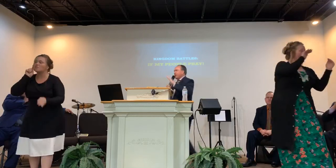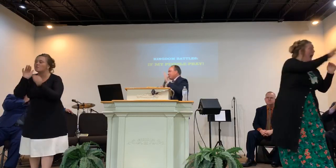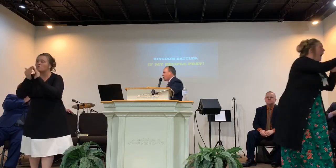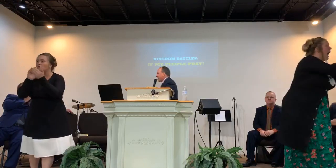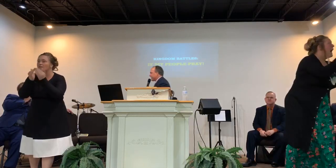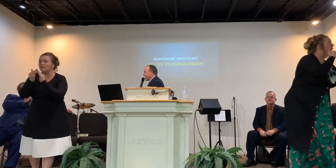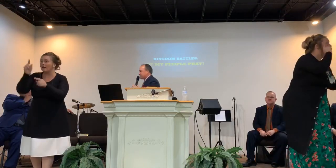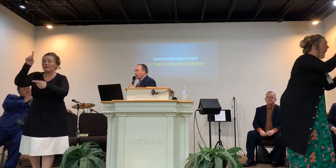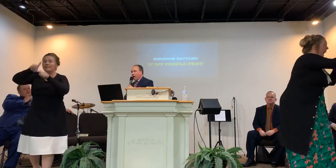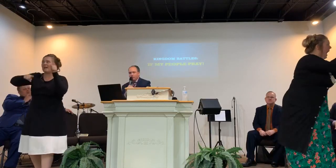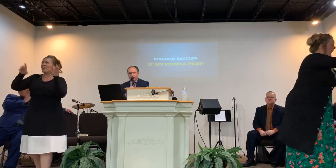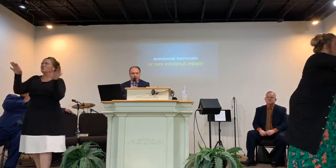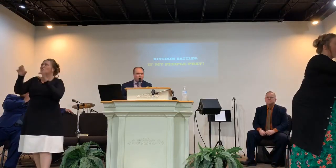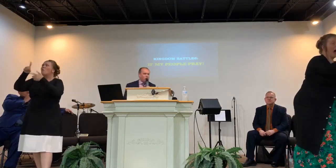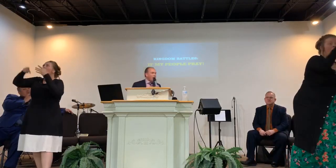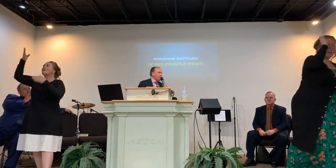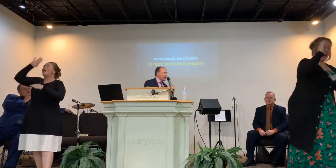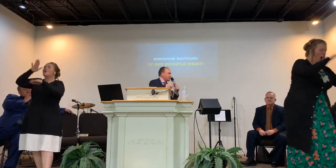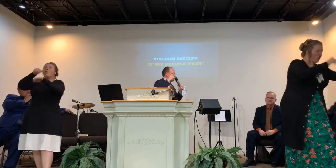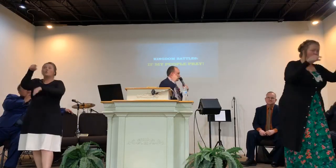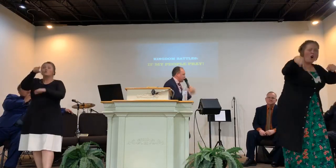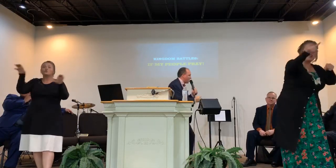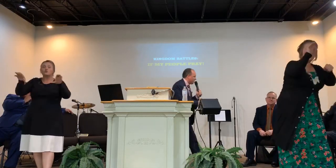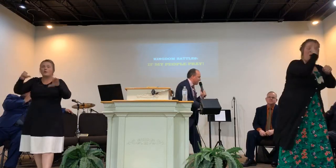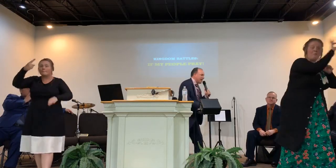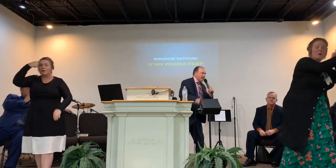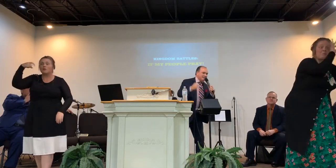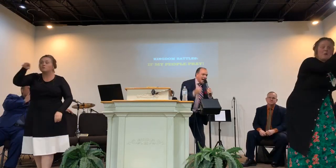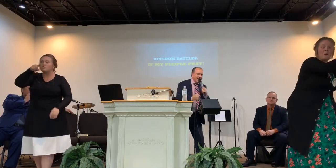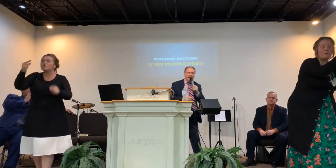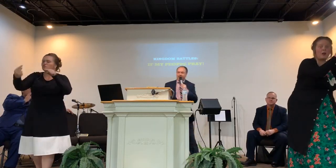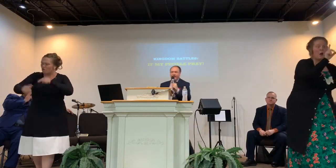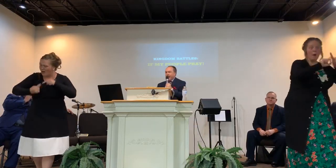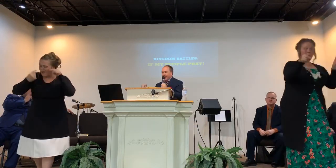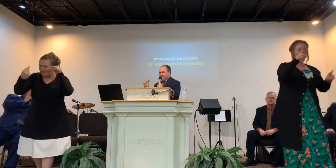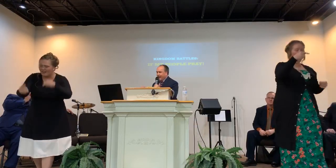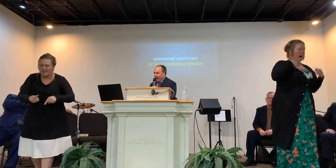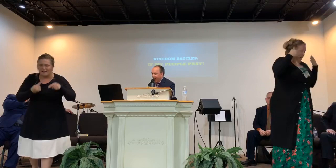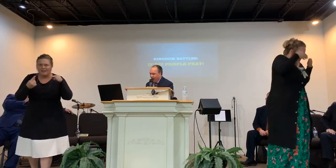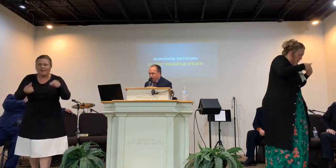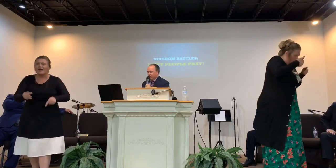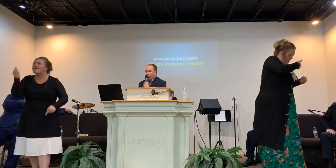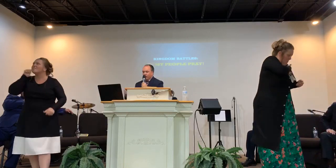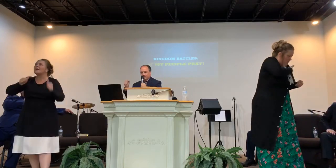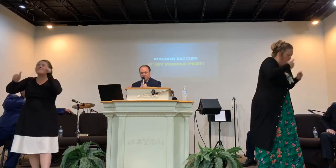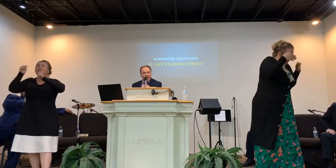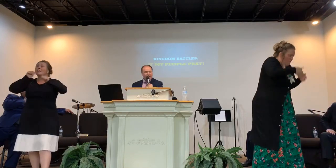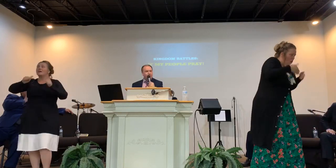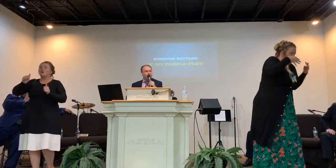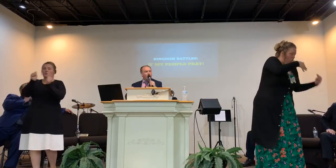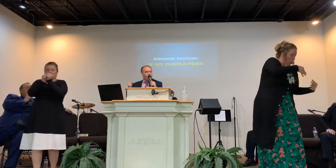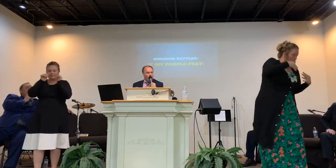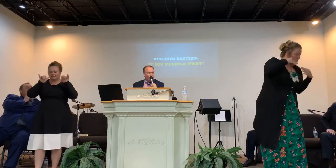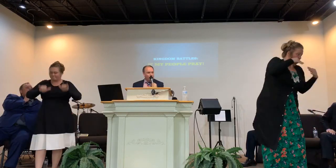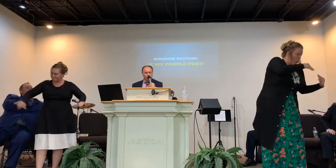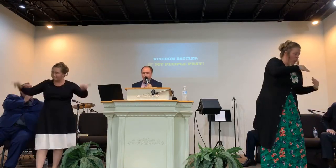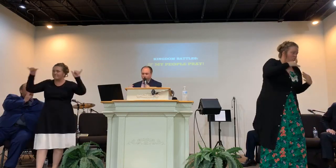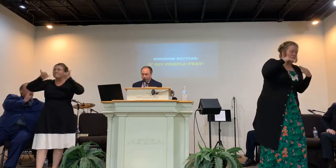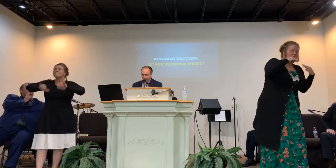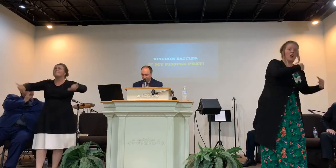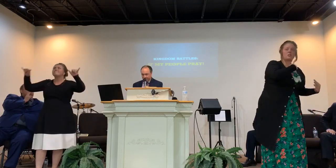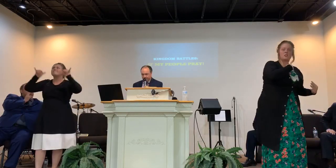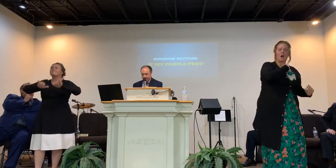You can't do what God's called you to do, because you're struggling day in and day out with the same